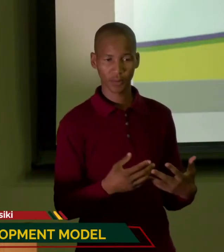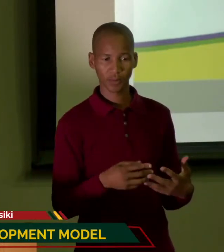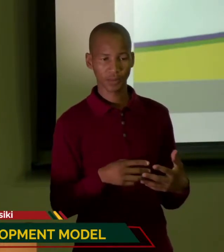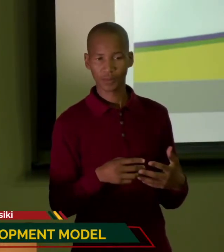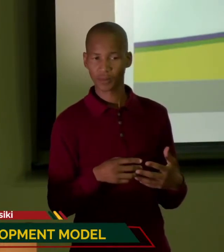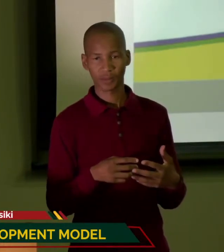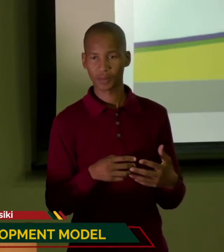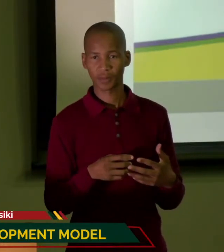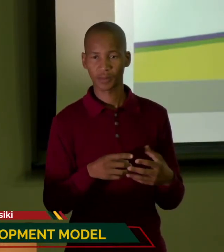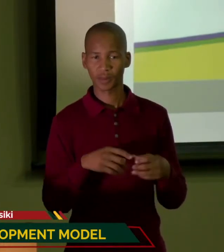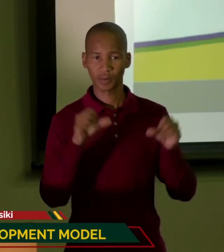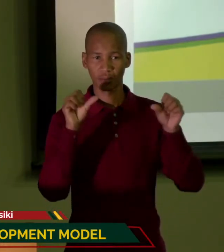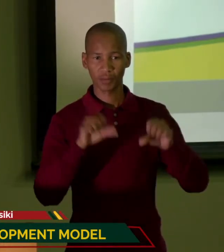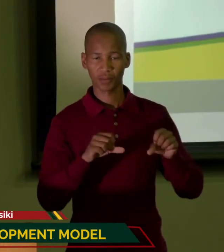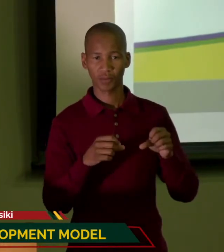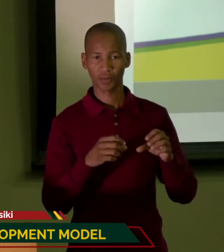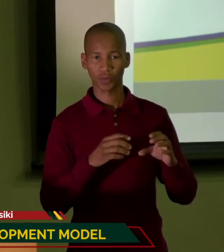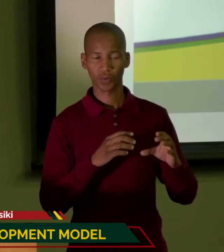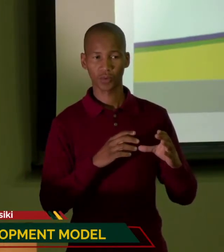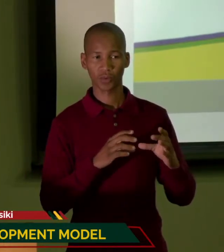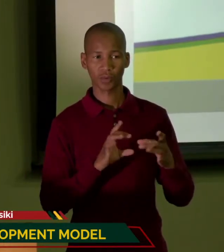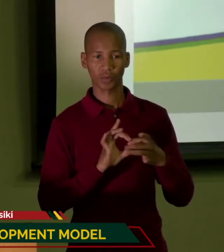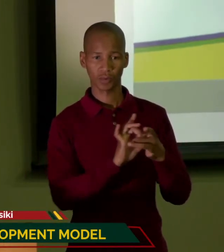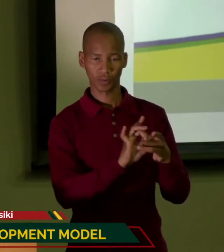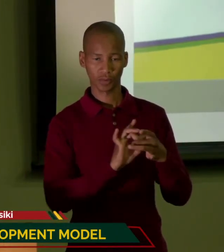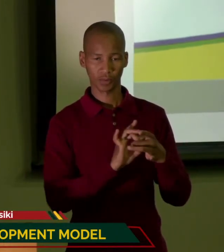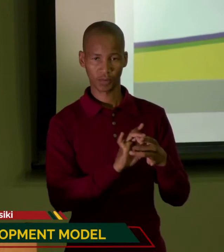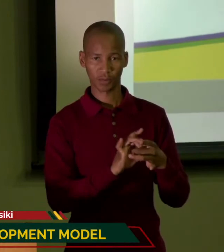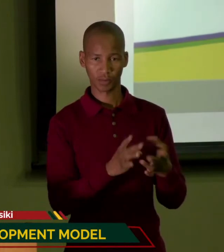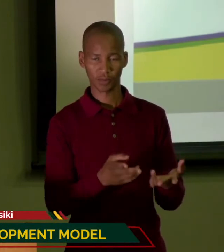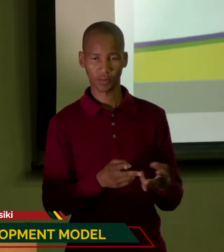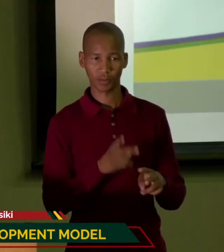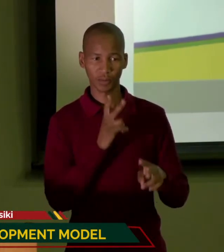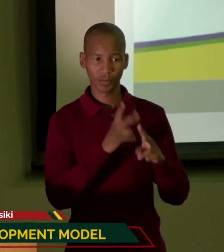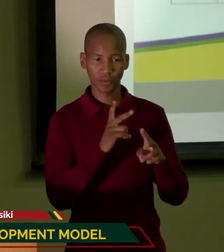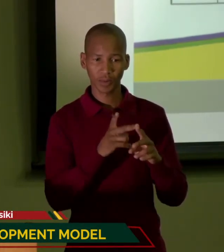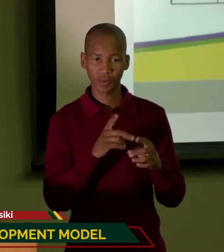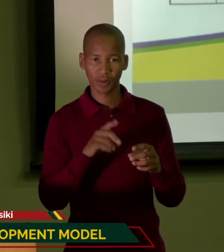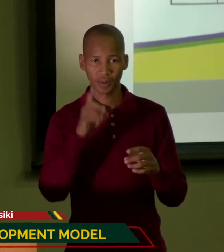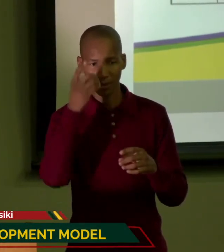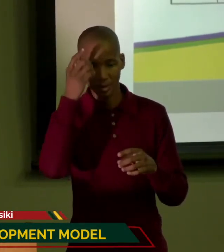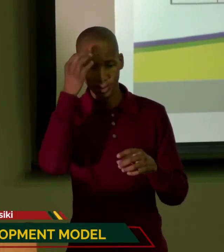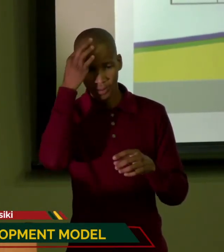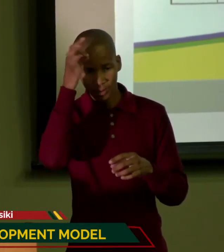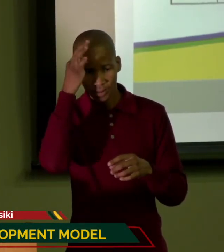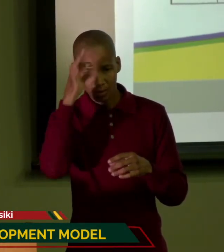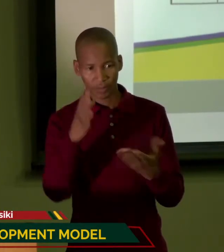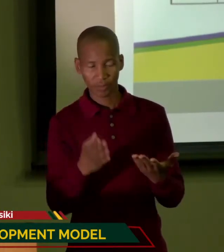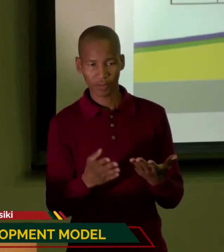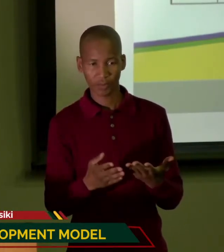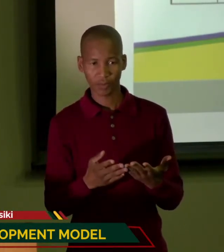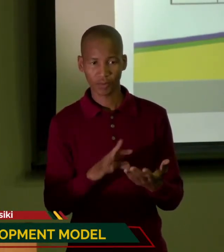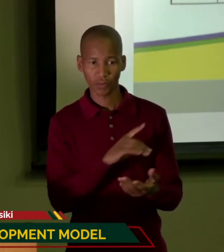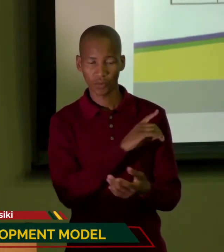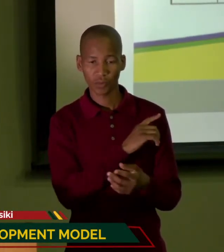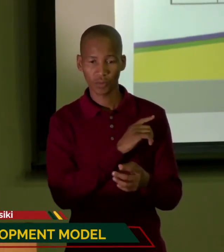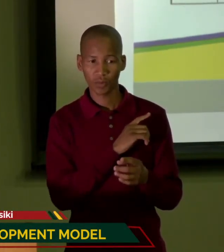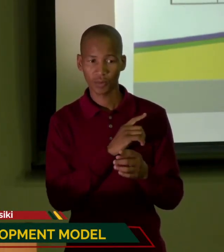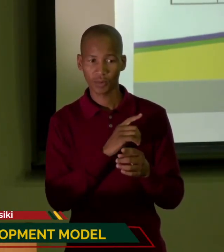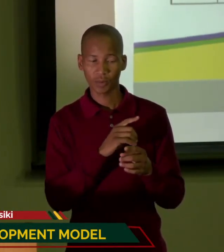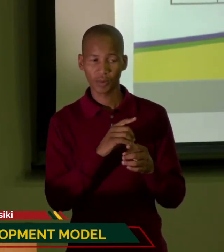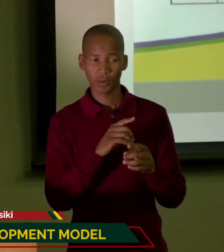coherence and implementation across the government, weak sector department in